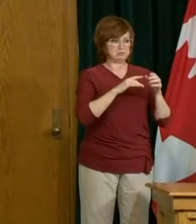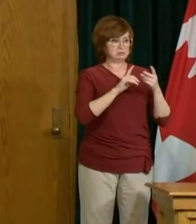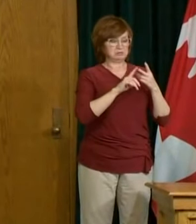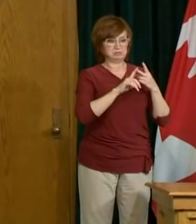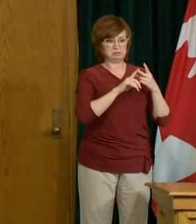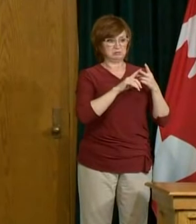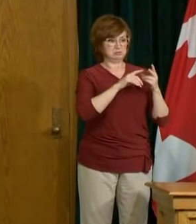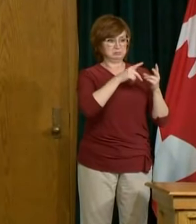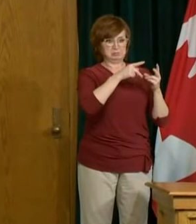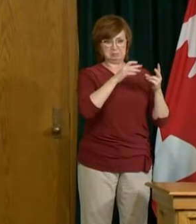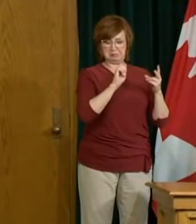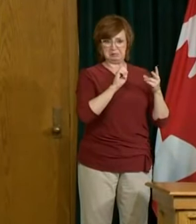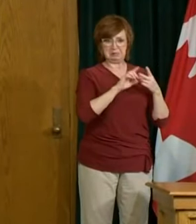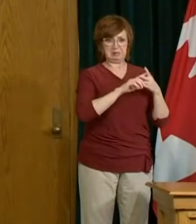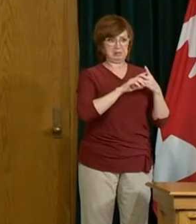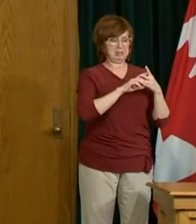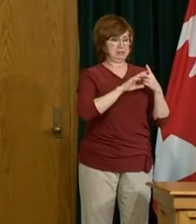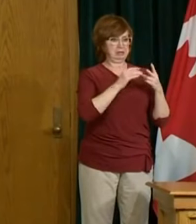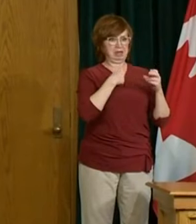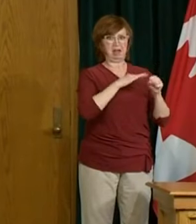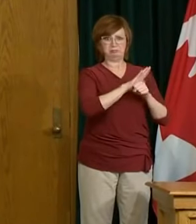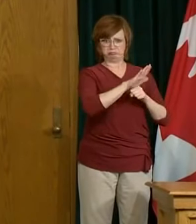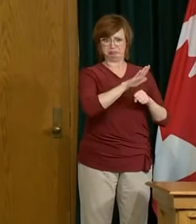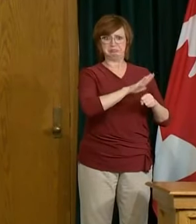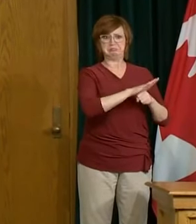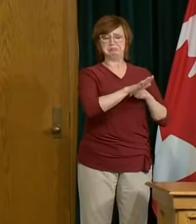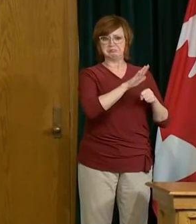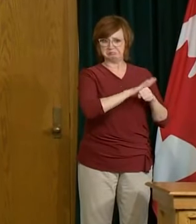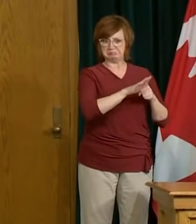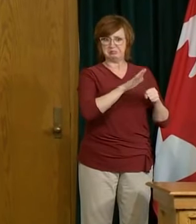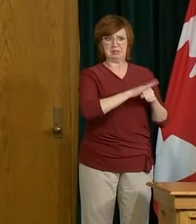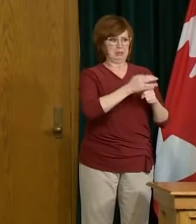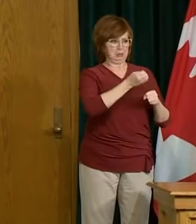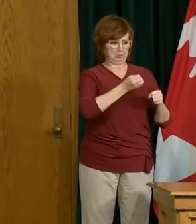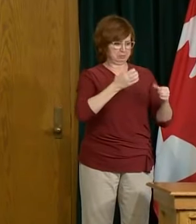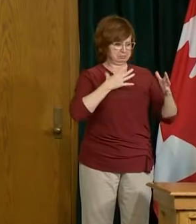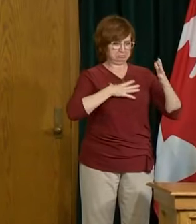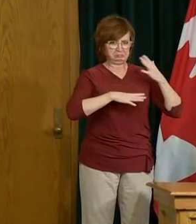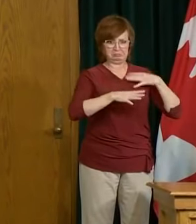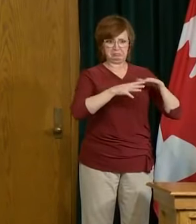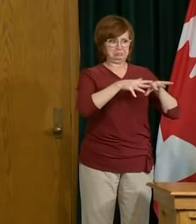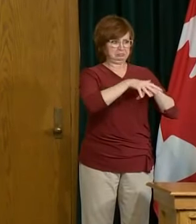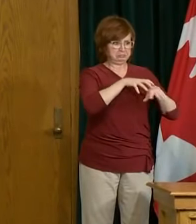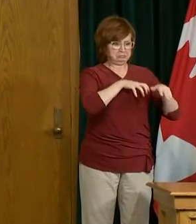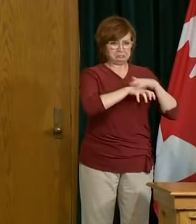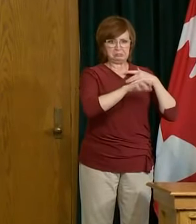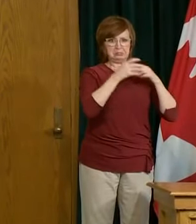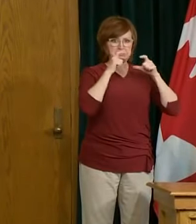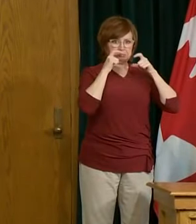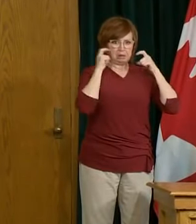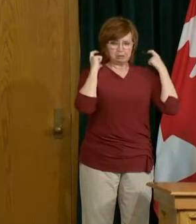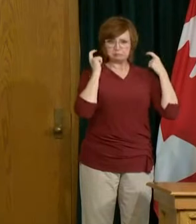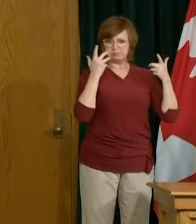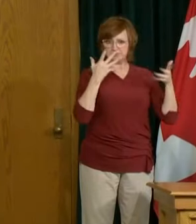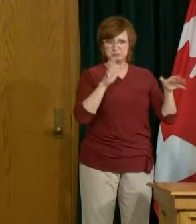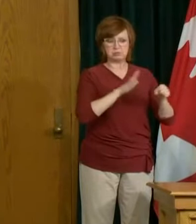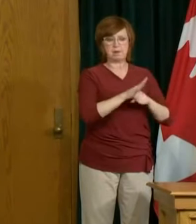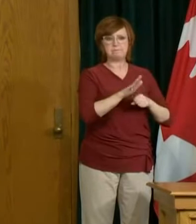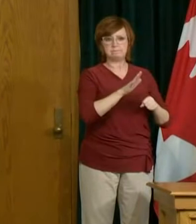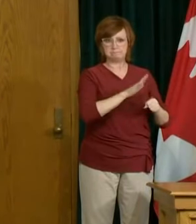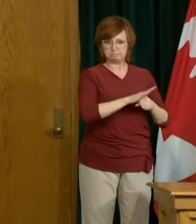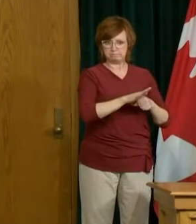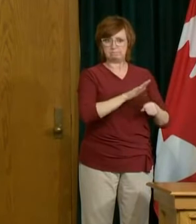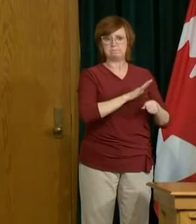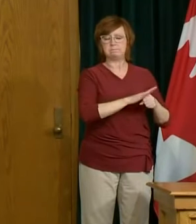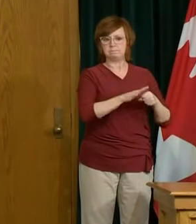etc., we don't have concerns about that. We have eyes on supply chain in the Loche just like we do everywhere else, and supplies are flowing on